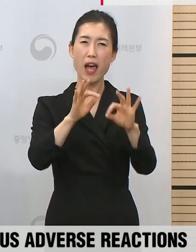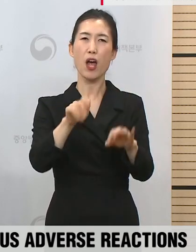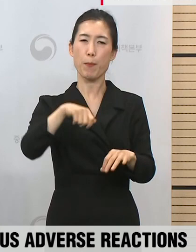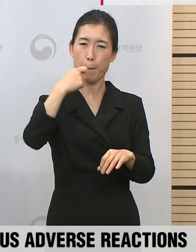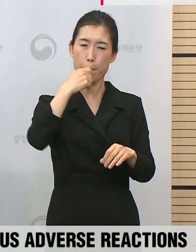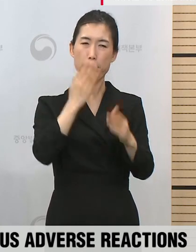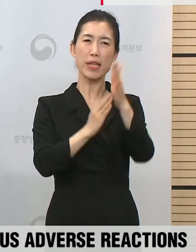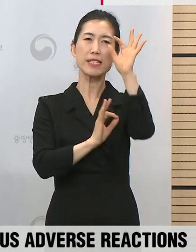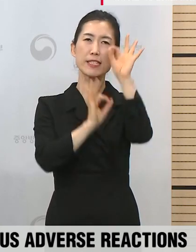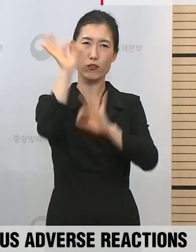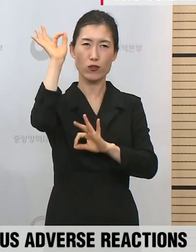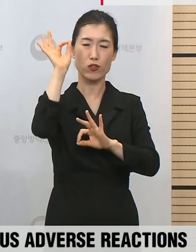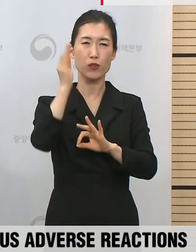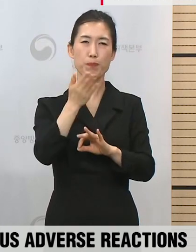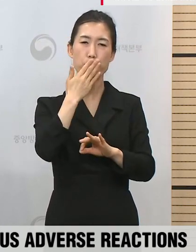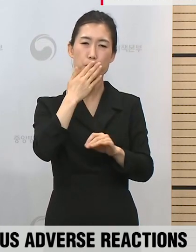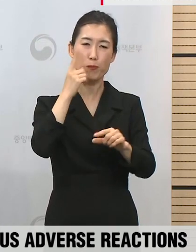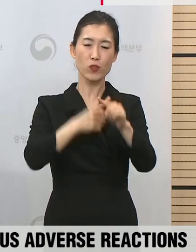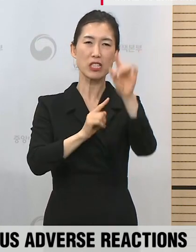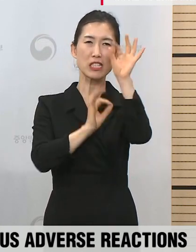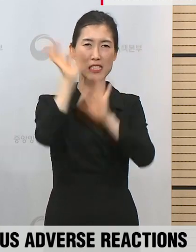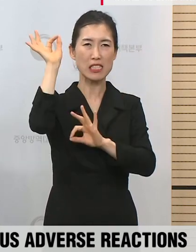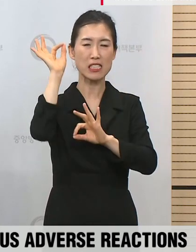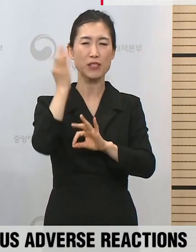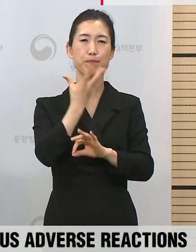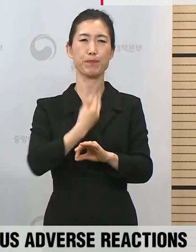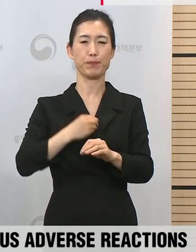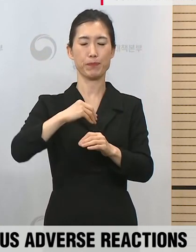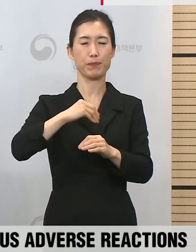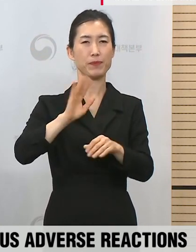amount of food which have been